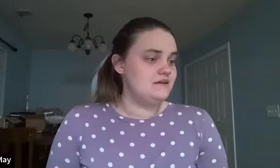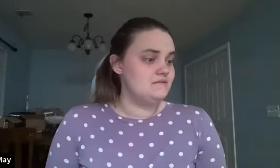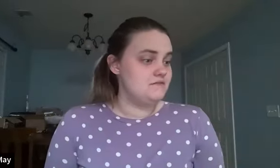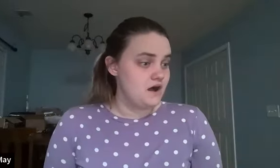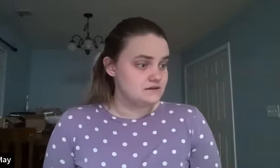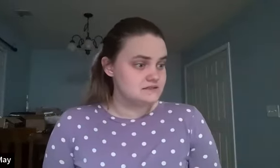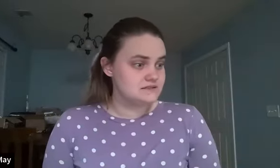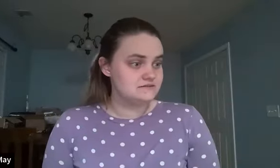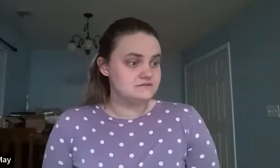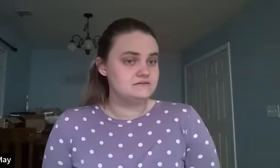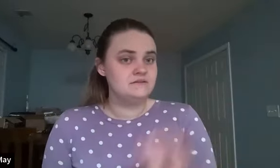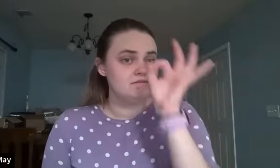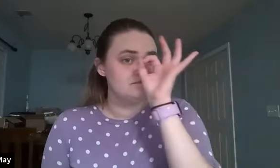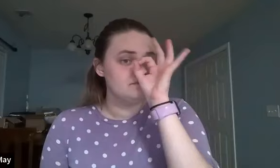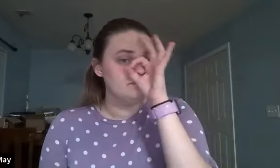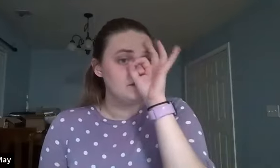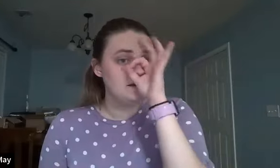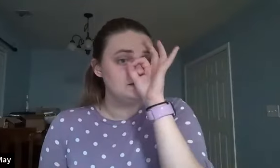Then fox. Fox.